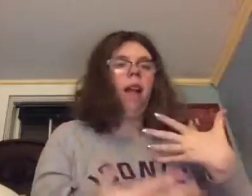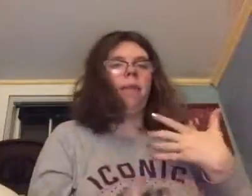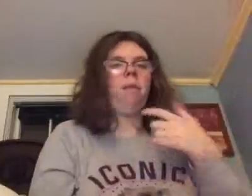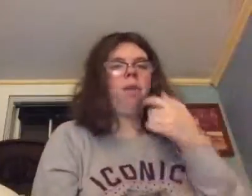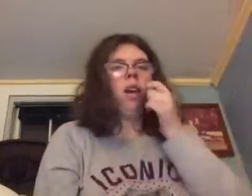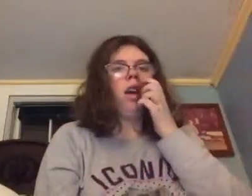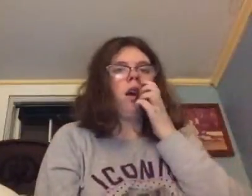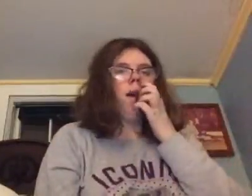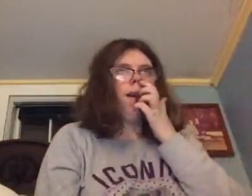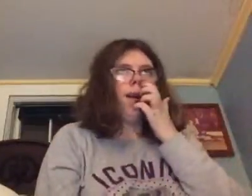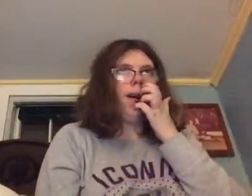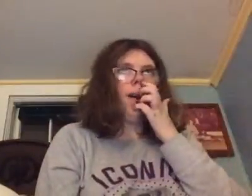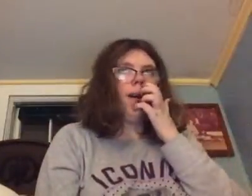whatever.